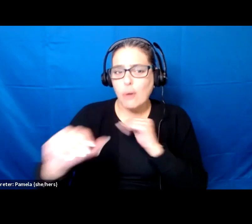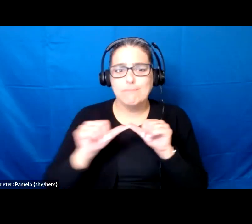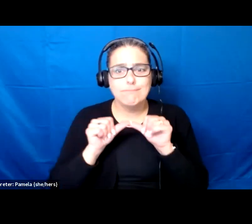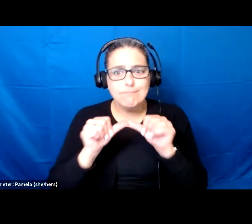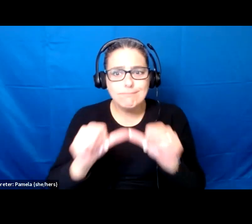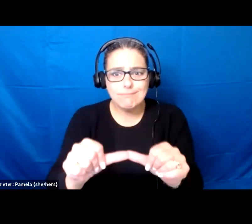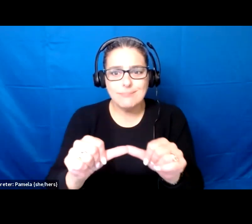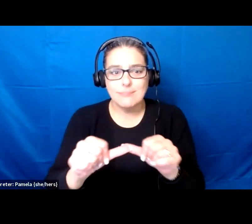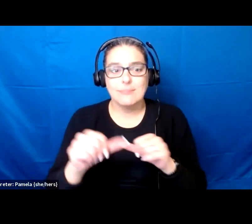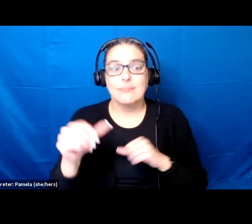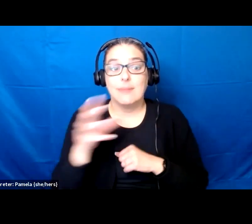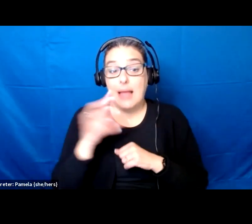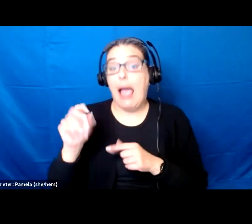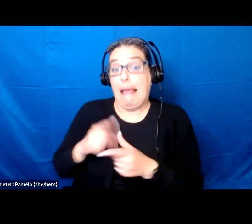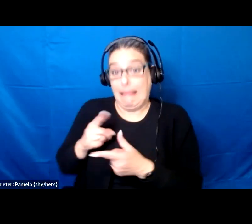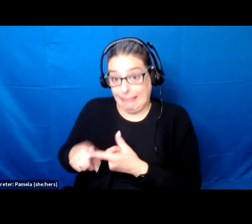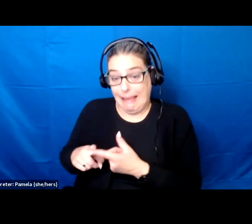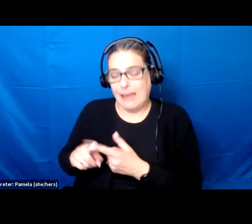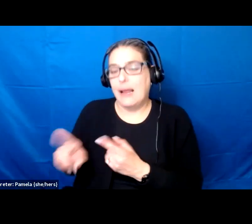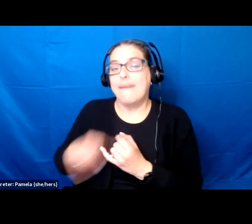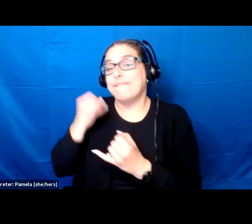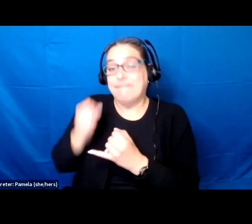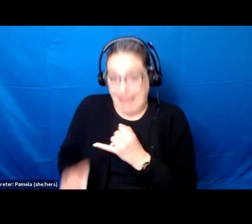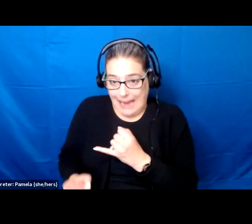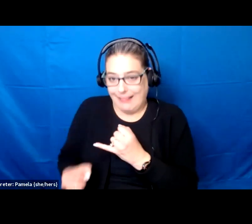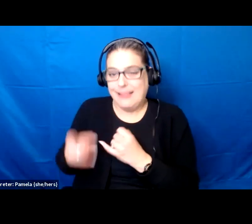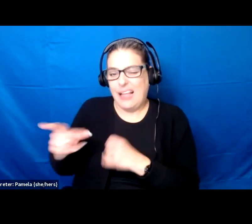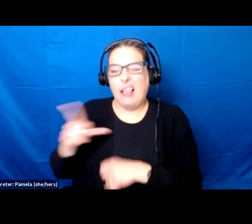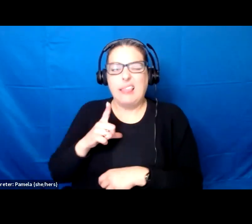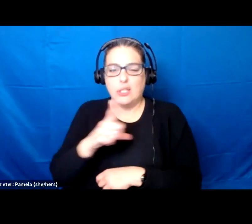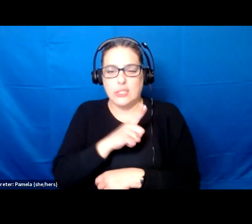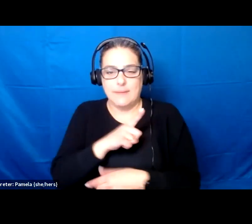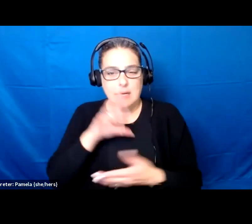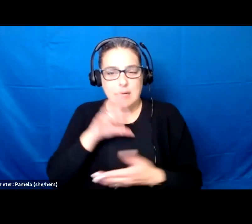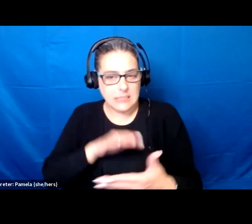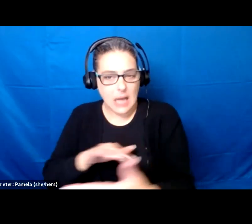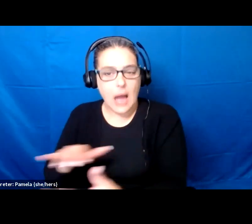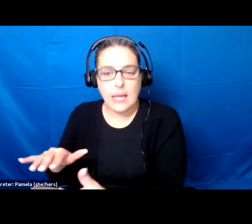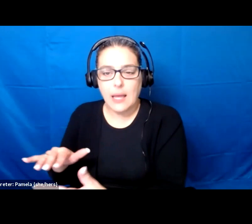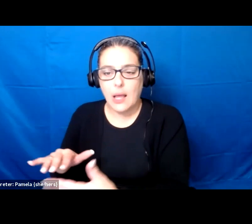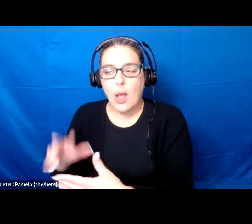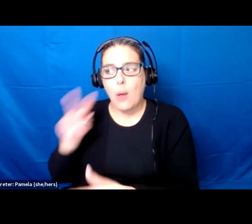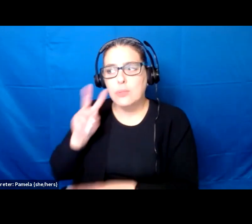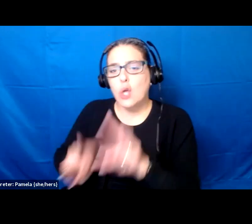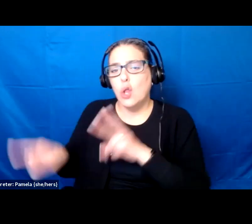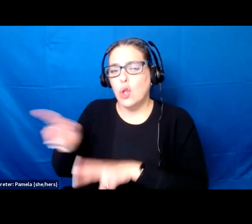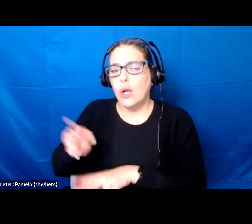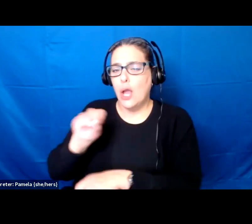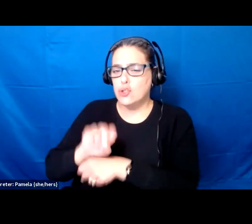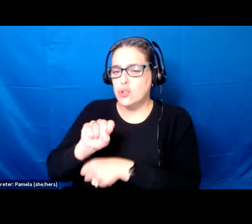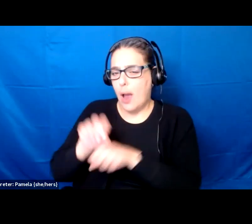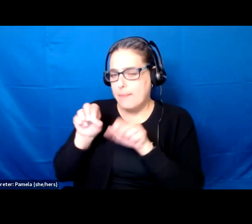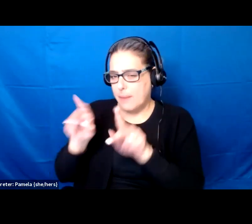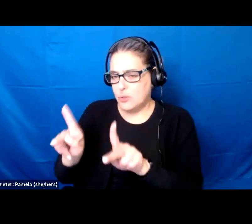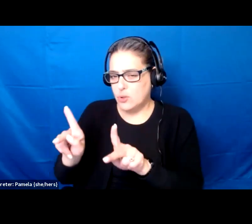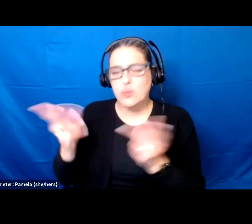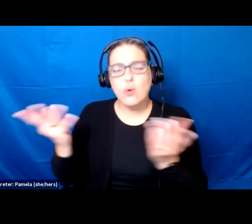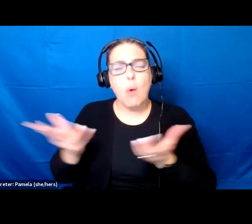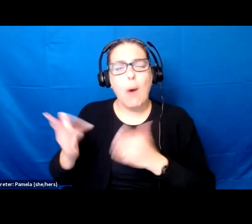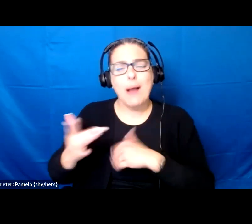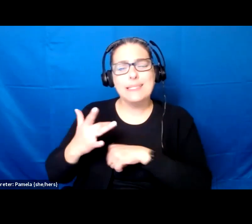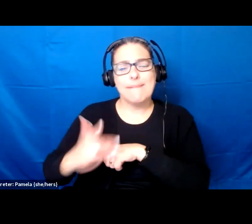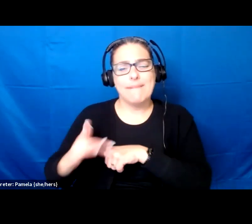And that finally, the legislative study looks at job opportunities available to workers across the state and whether